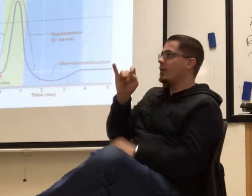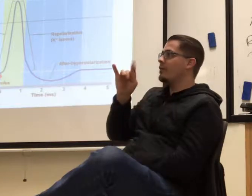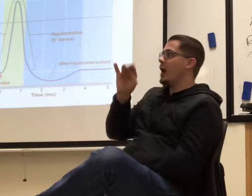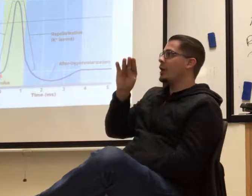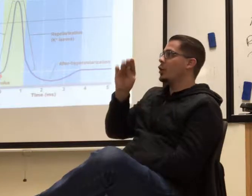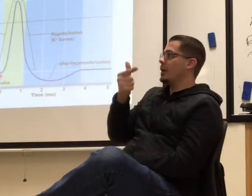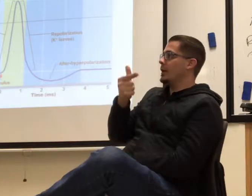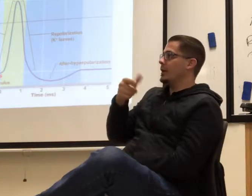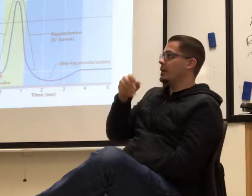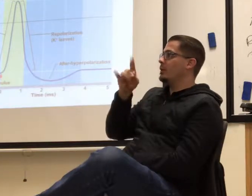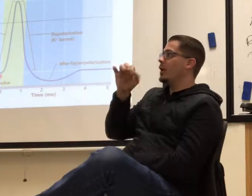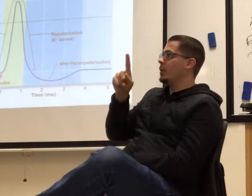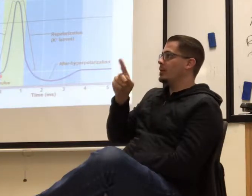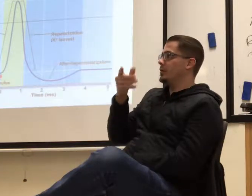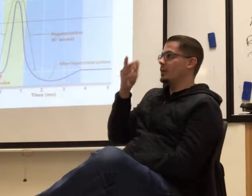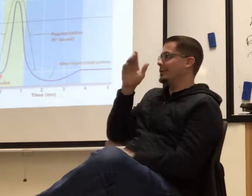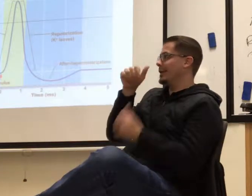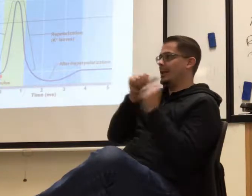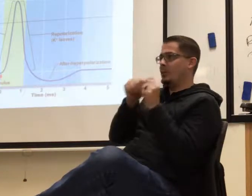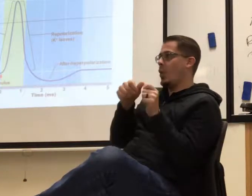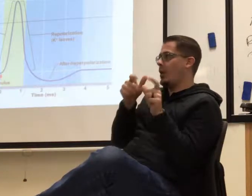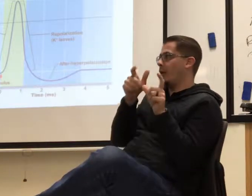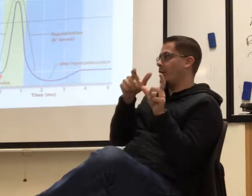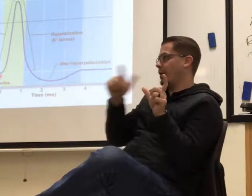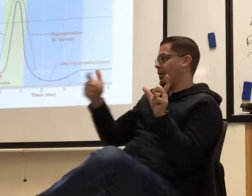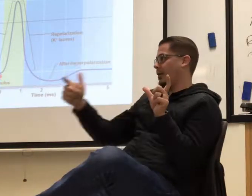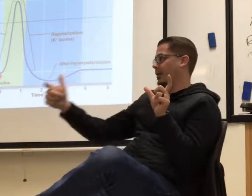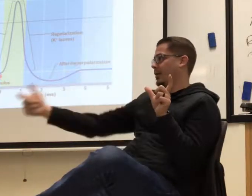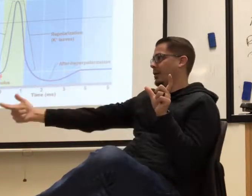So you just keep going one way. Okay, so that's